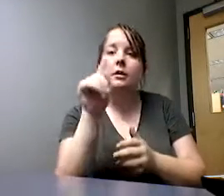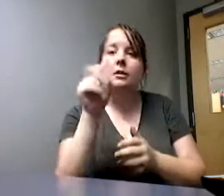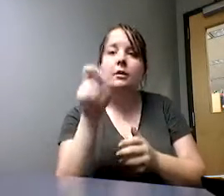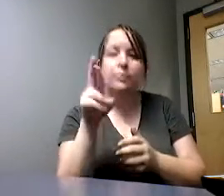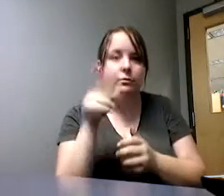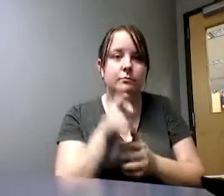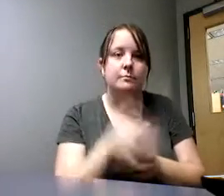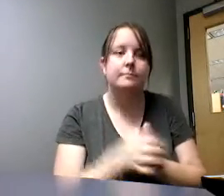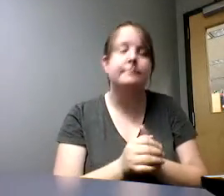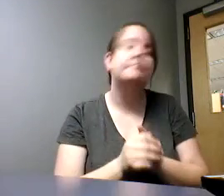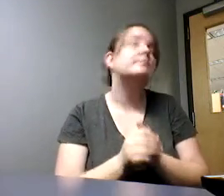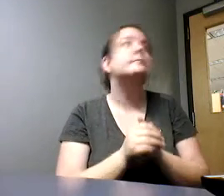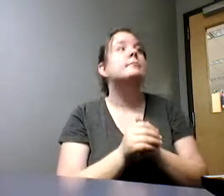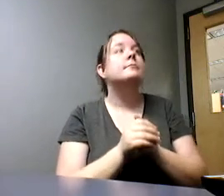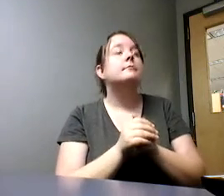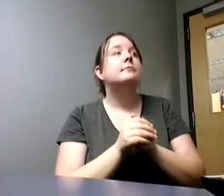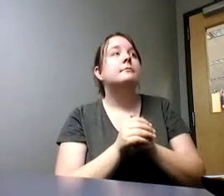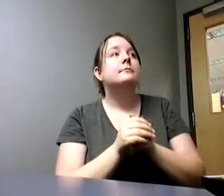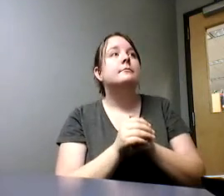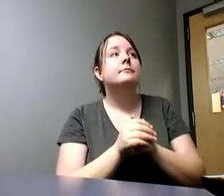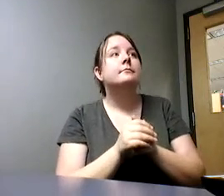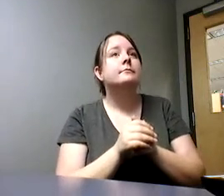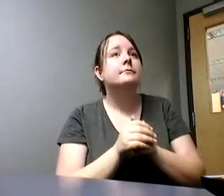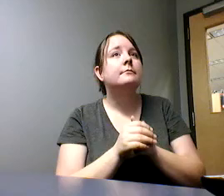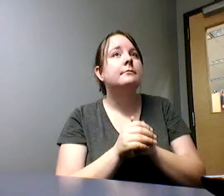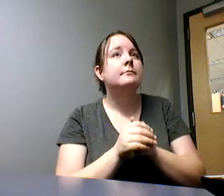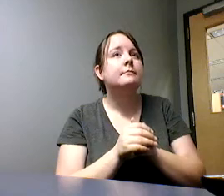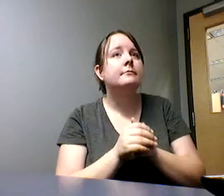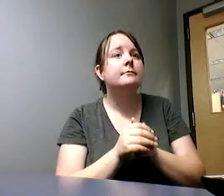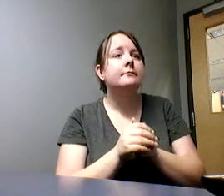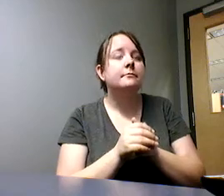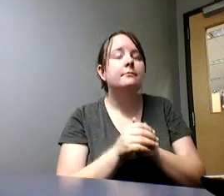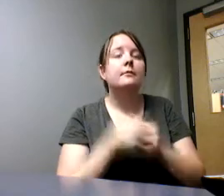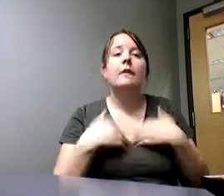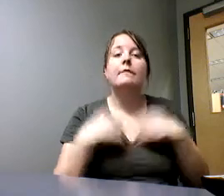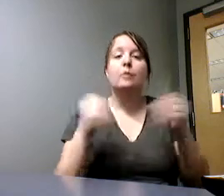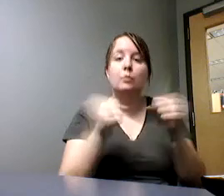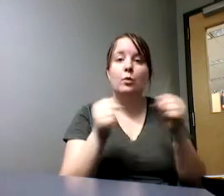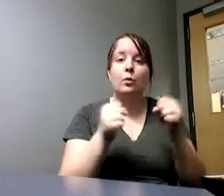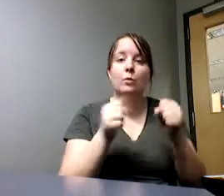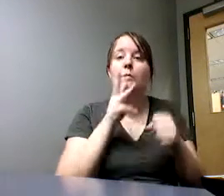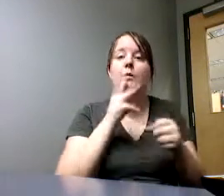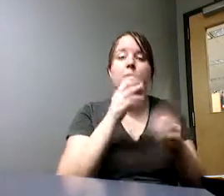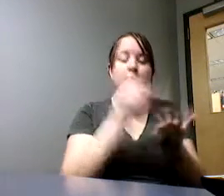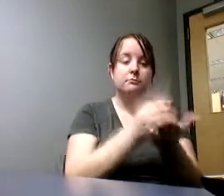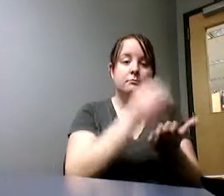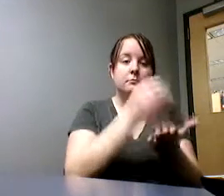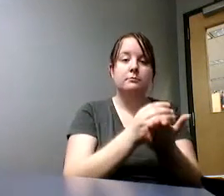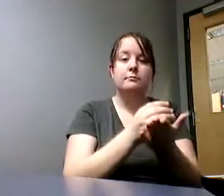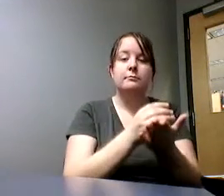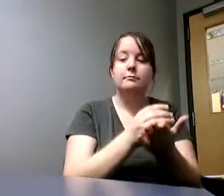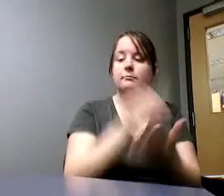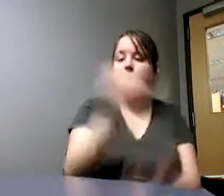A picture from the book. Exactly. You take a cold glass of water, take it out, set it on